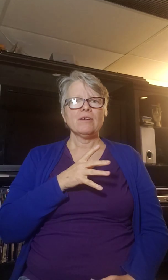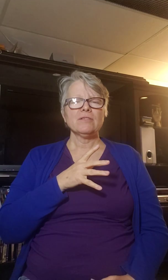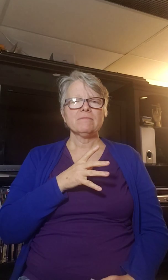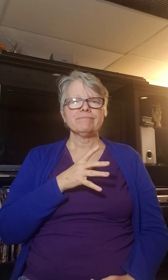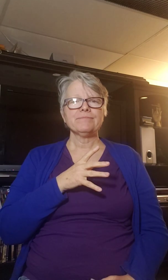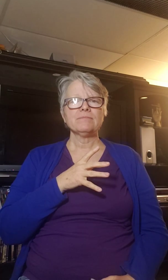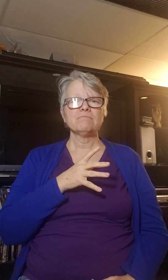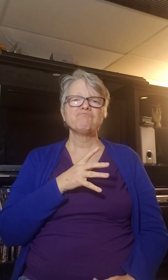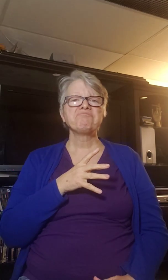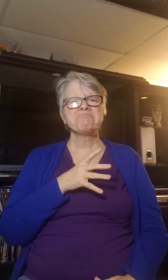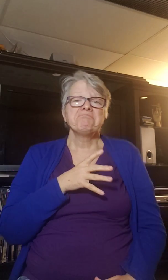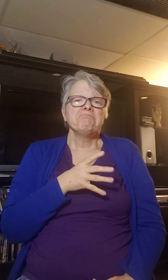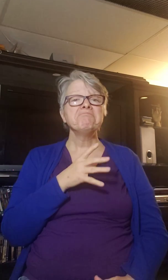There's,